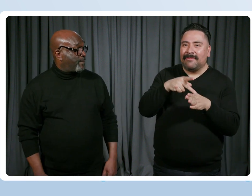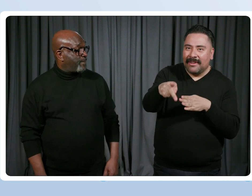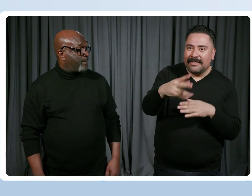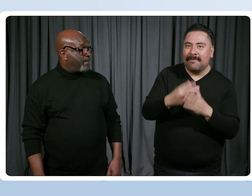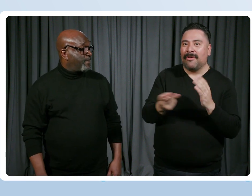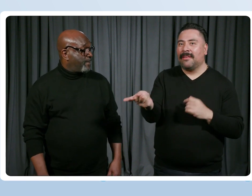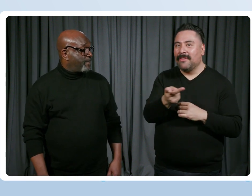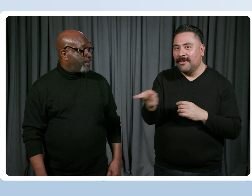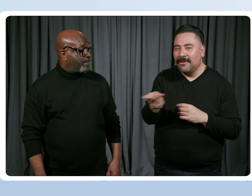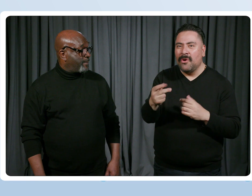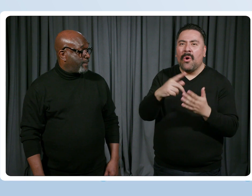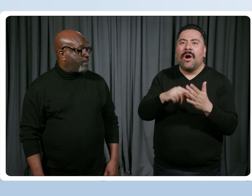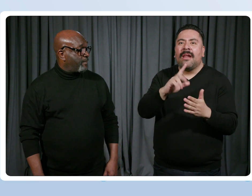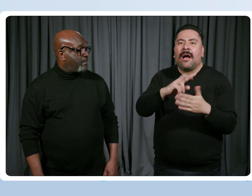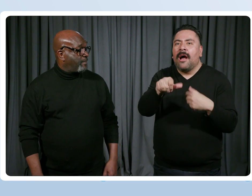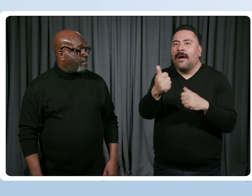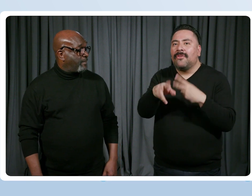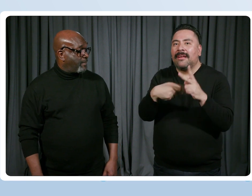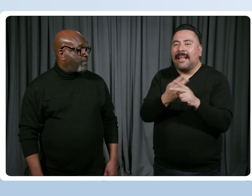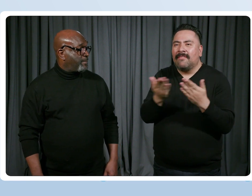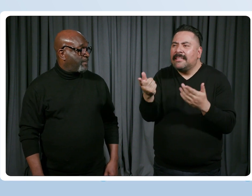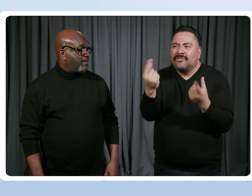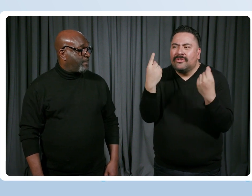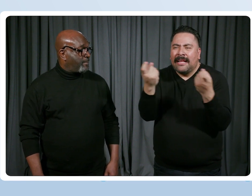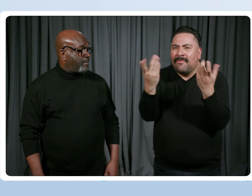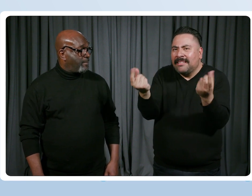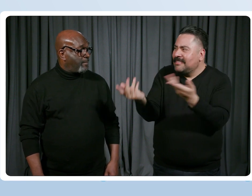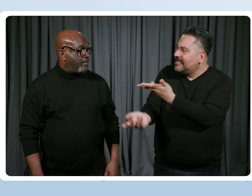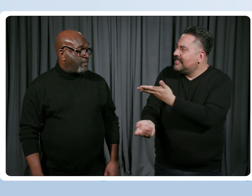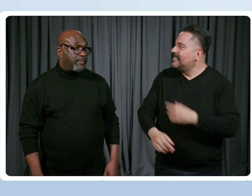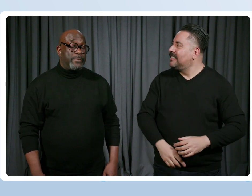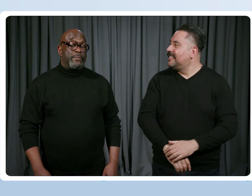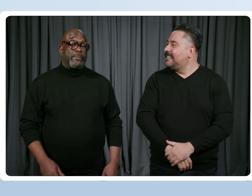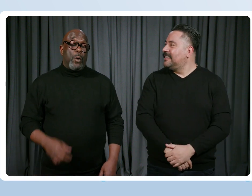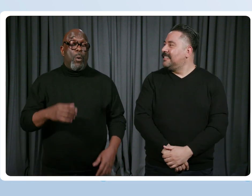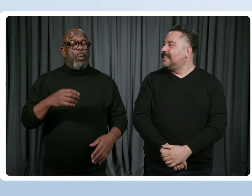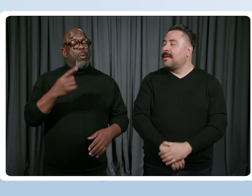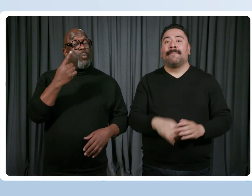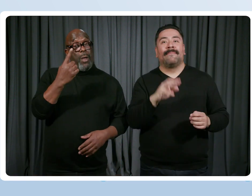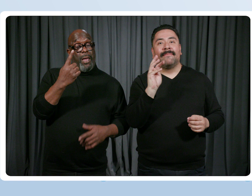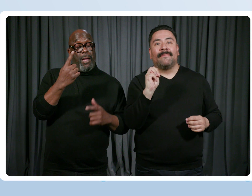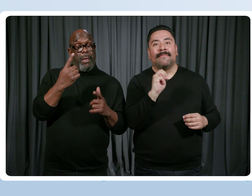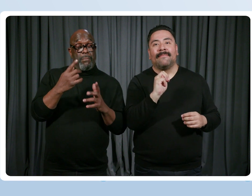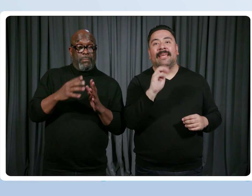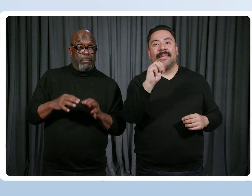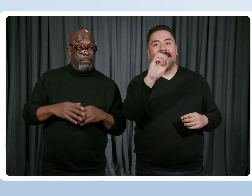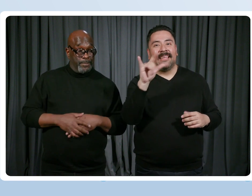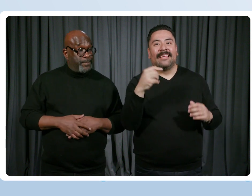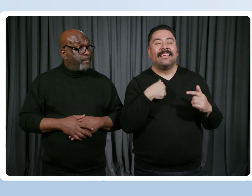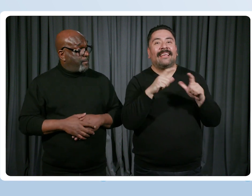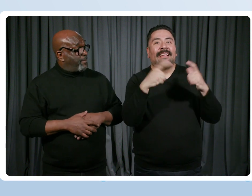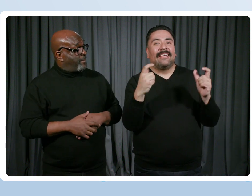both of you. What other types of things happen to celebrate? So one of the big things is typically our national